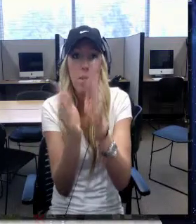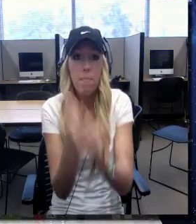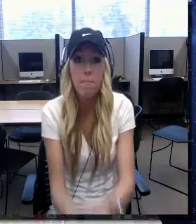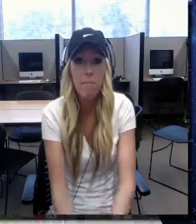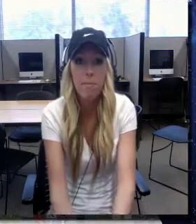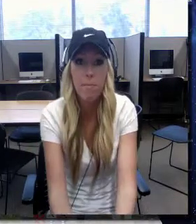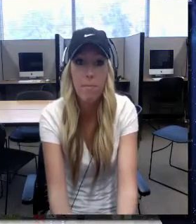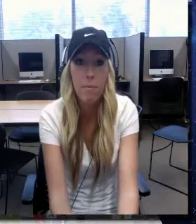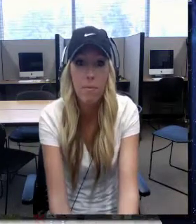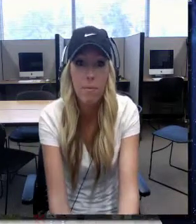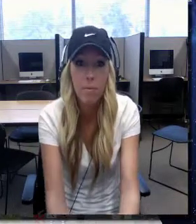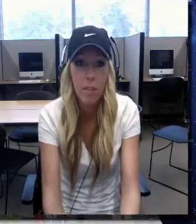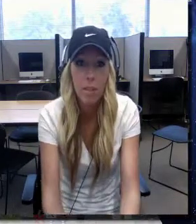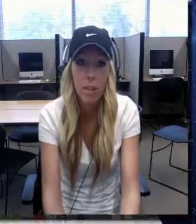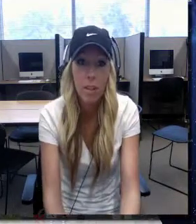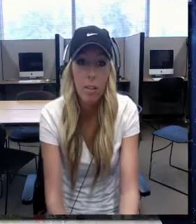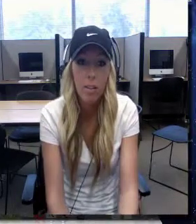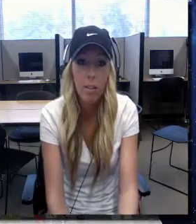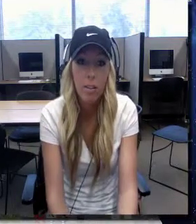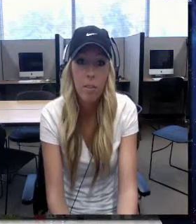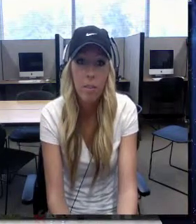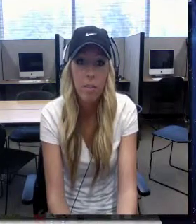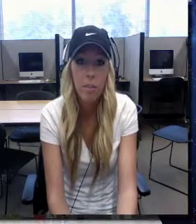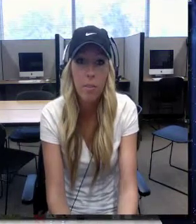How much sail to take in during heavy weather.